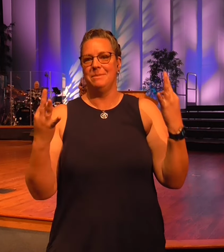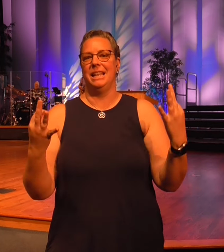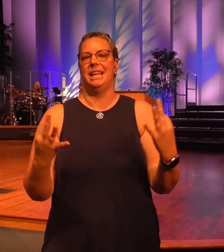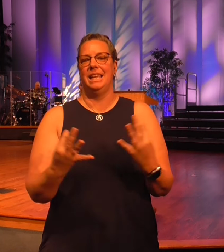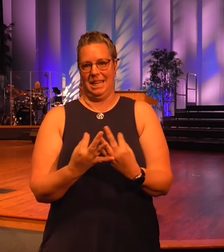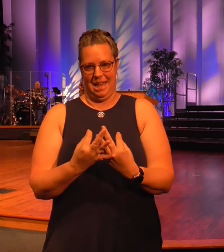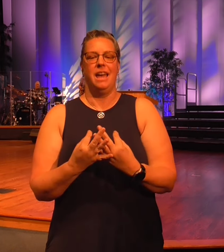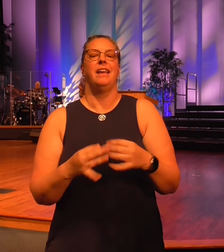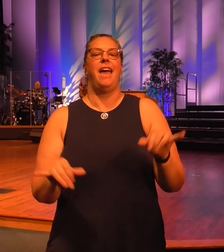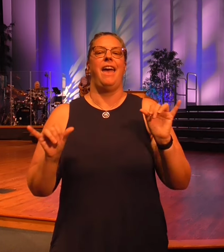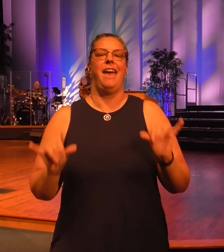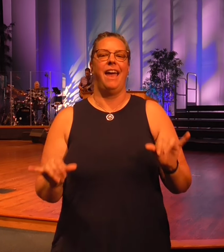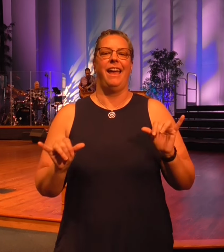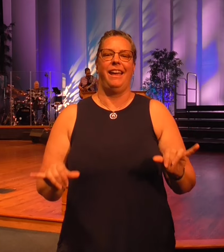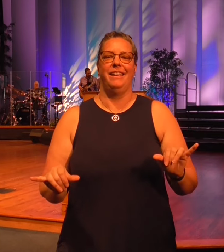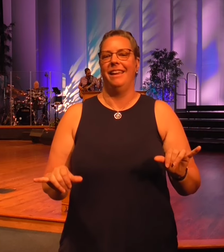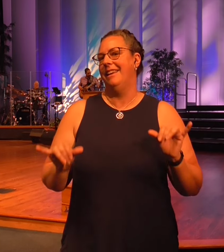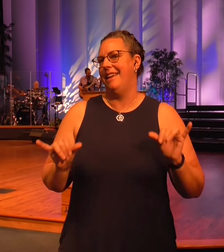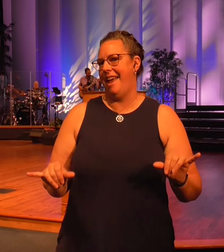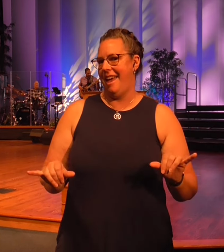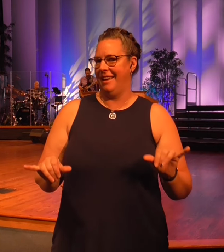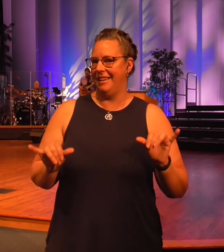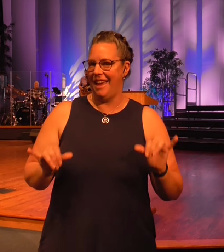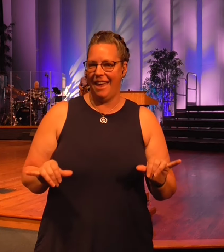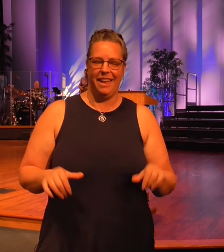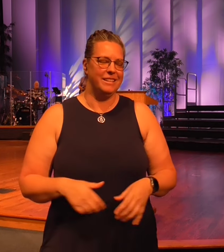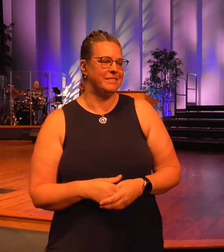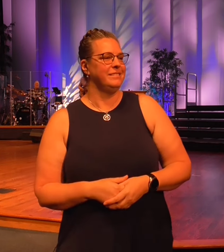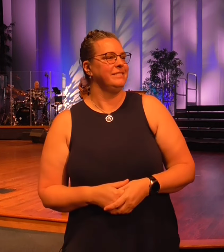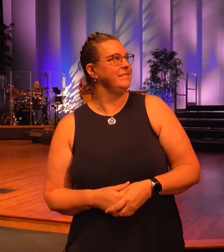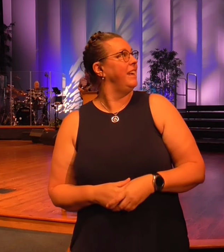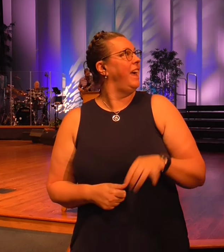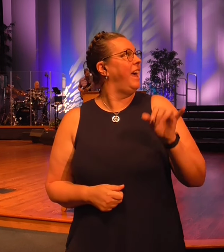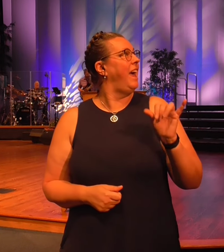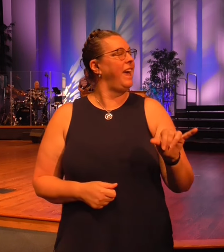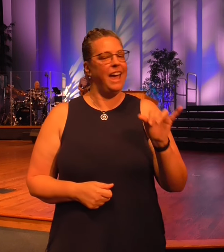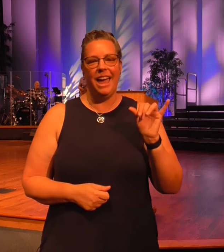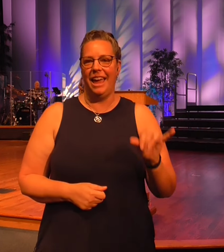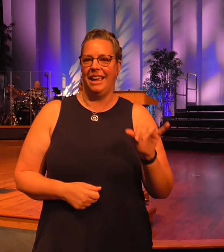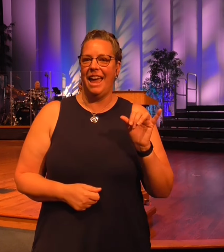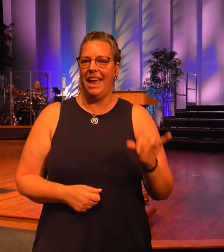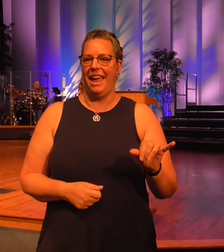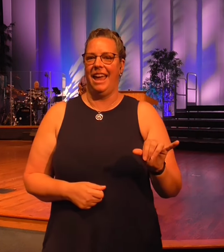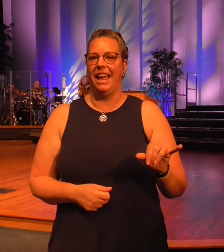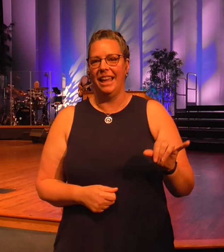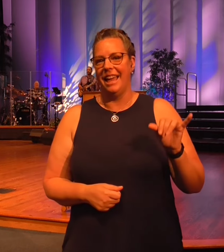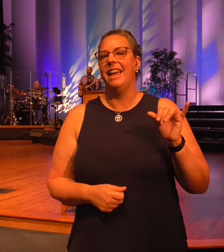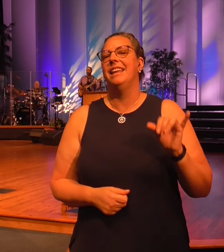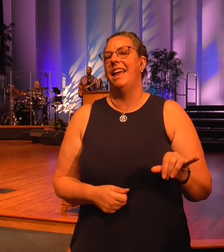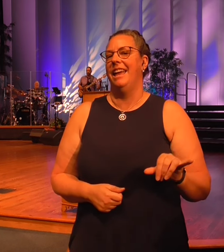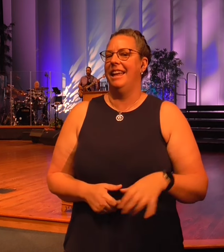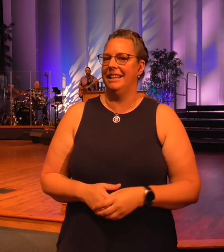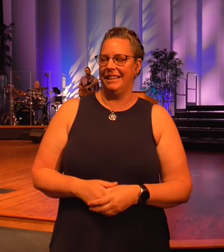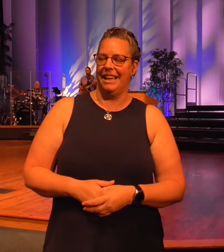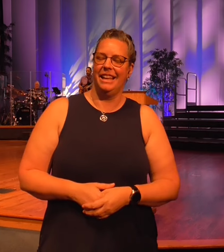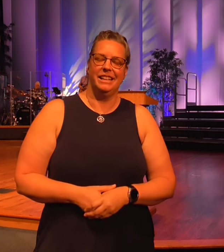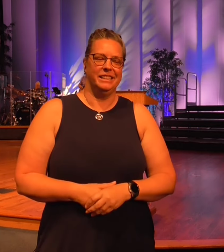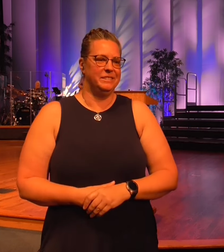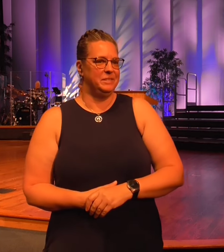family. Hey, hey, yeah, yeah. Hey, hey, hey,